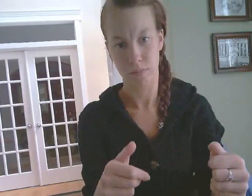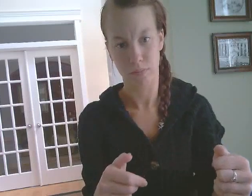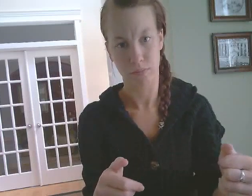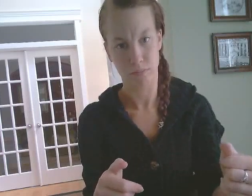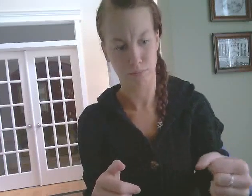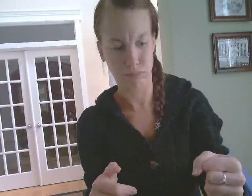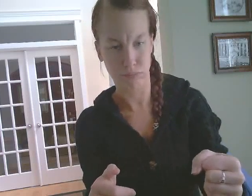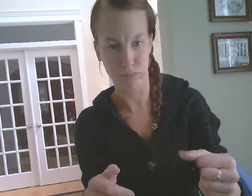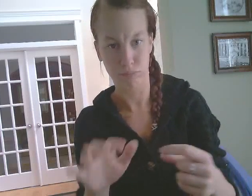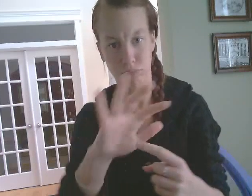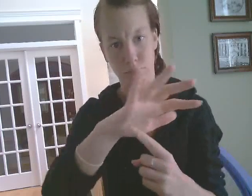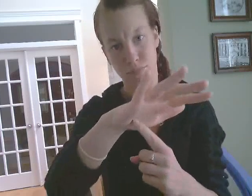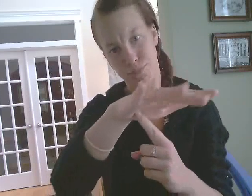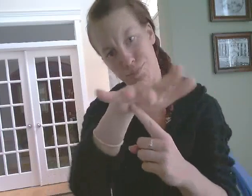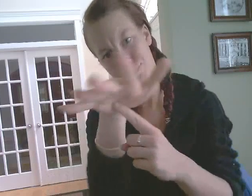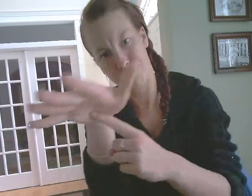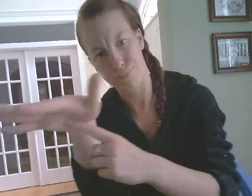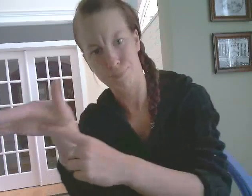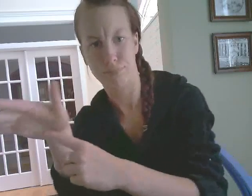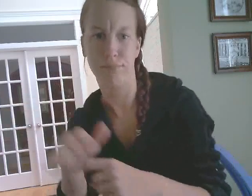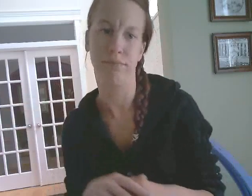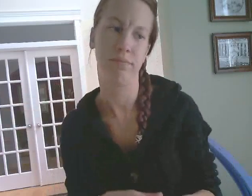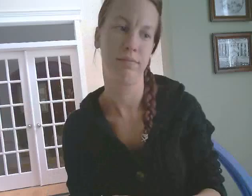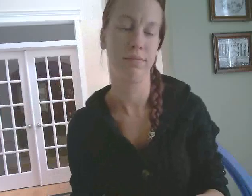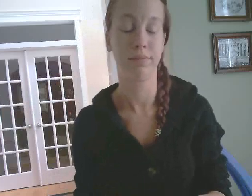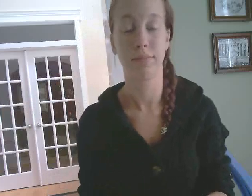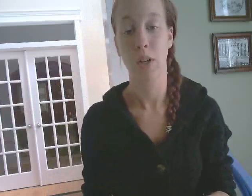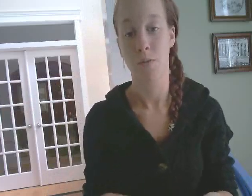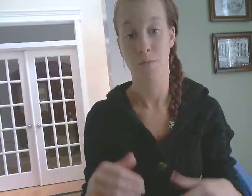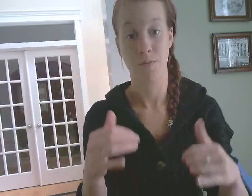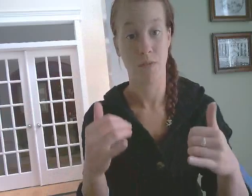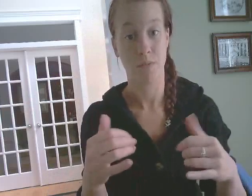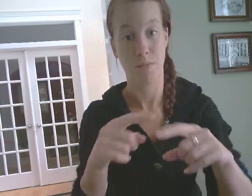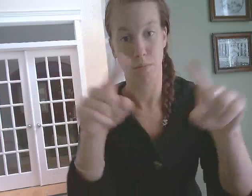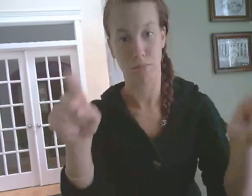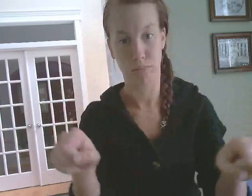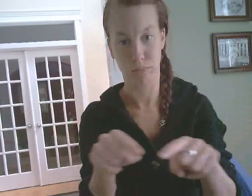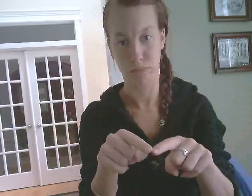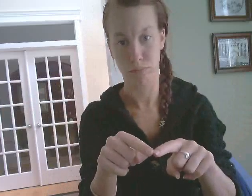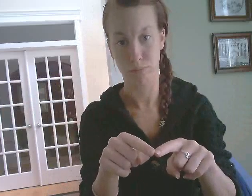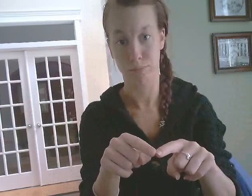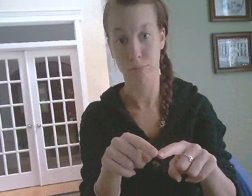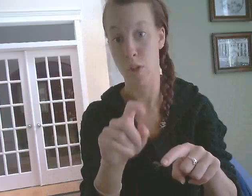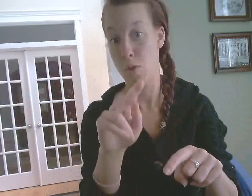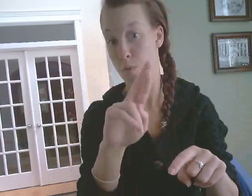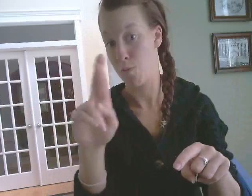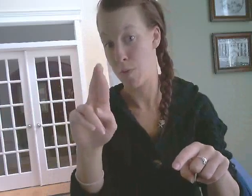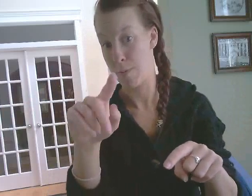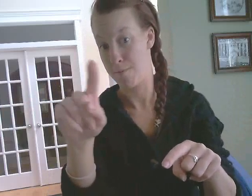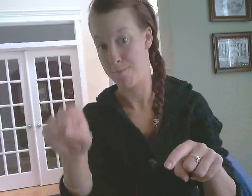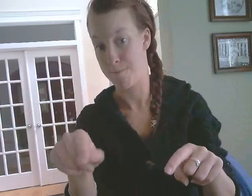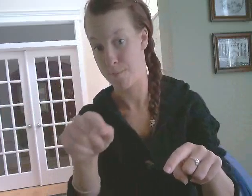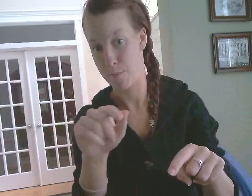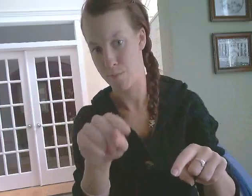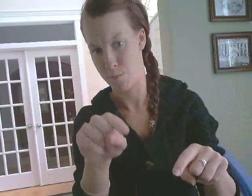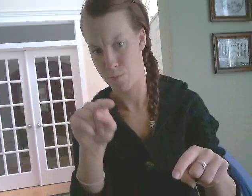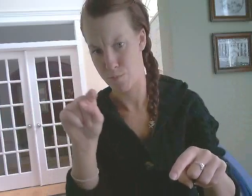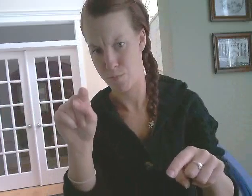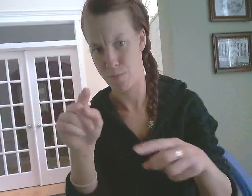too. I push it forward, the nose of the helicopter goes down. I pull it back, nose of the helicopter comes up.